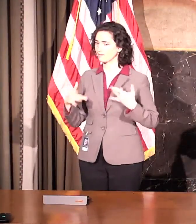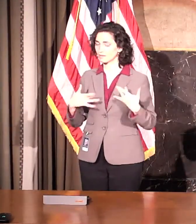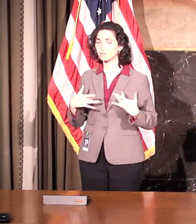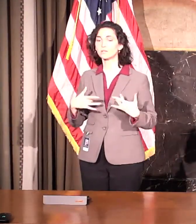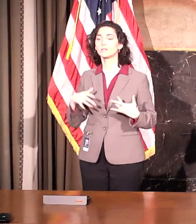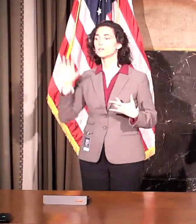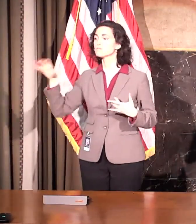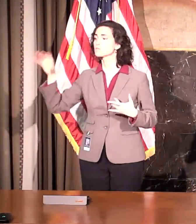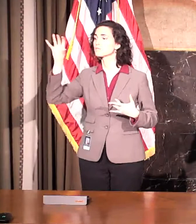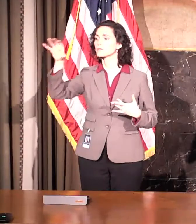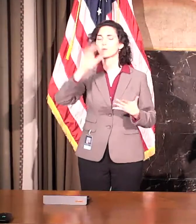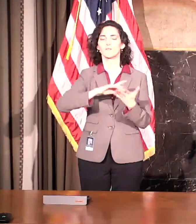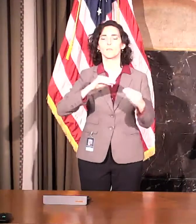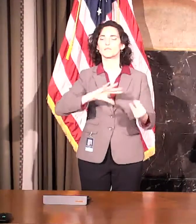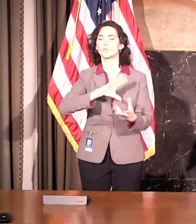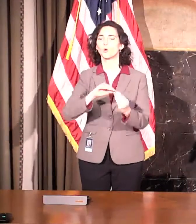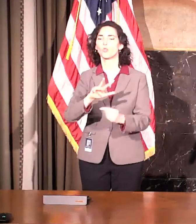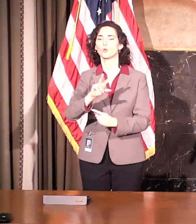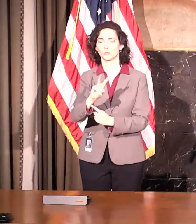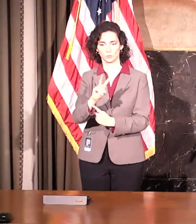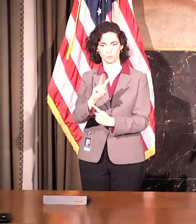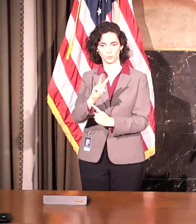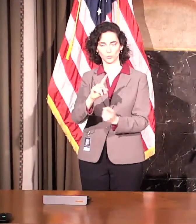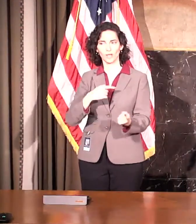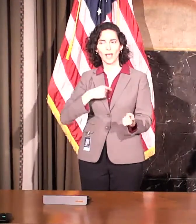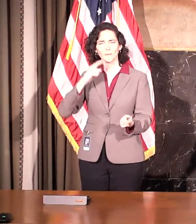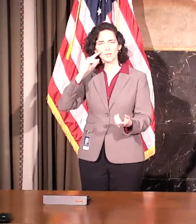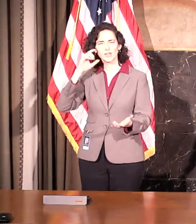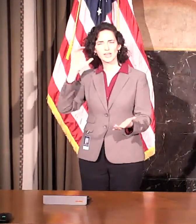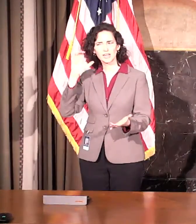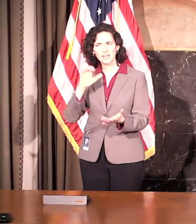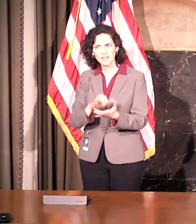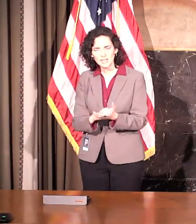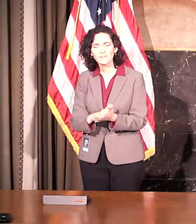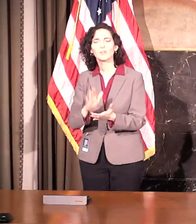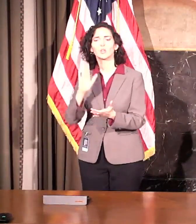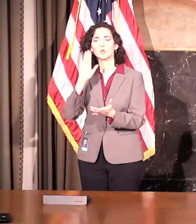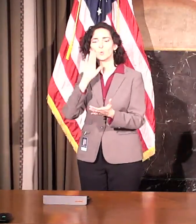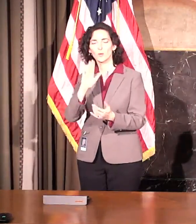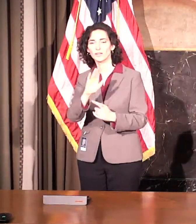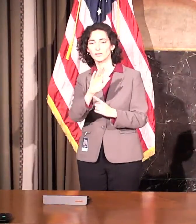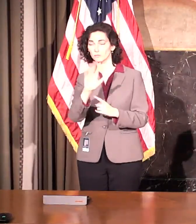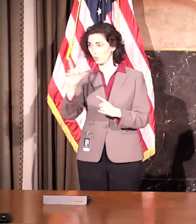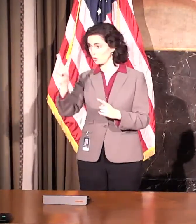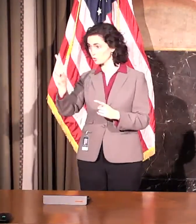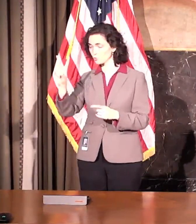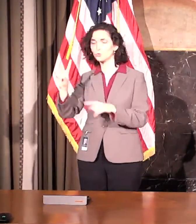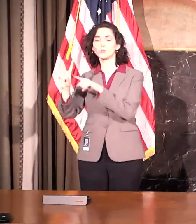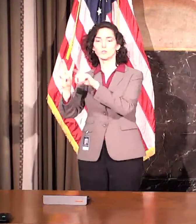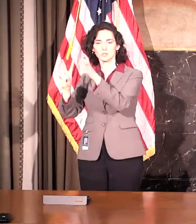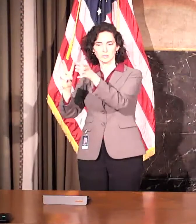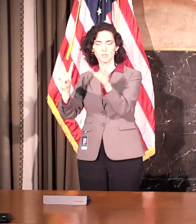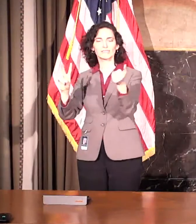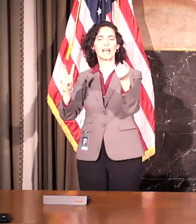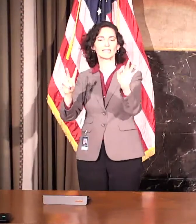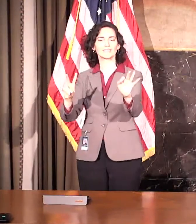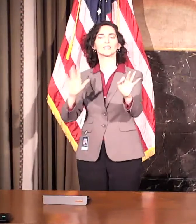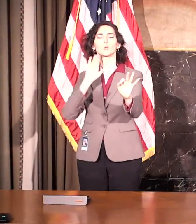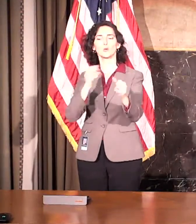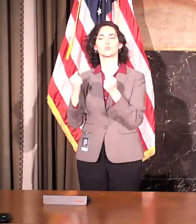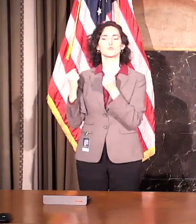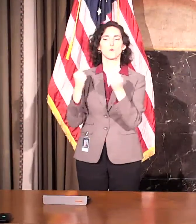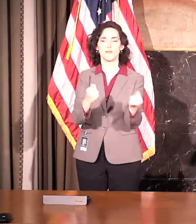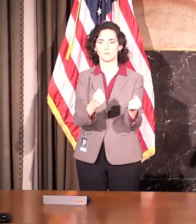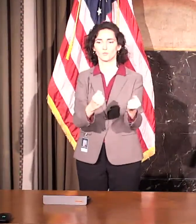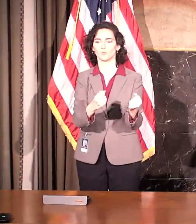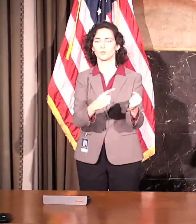locations, I believe that there will be drive-through testing at 19 of those, and this will